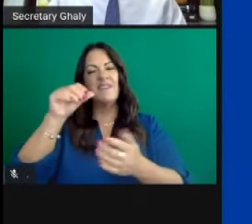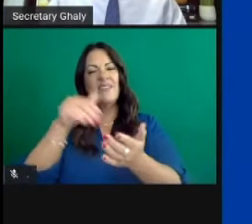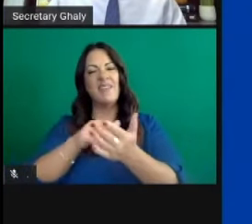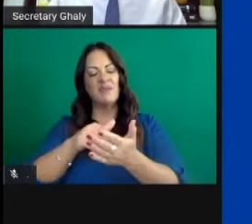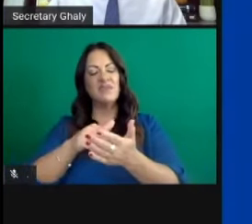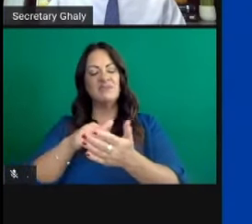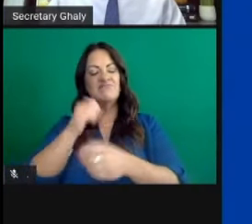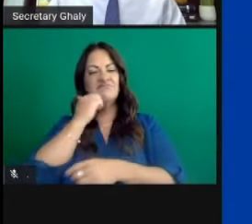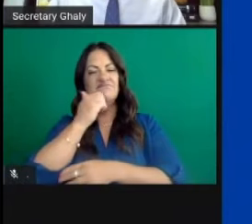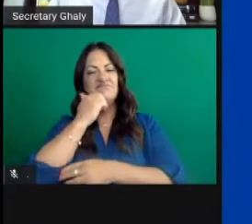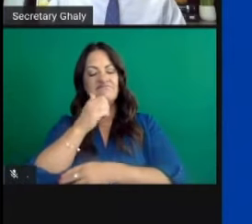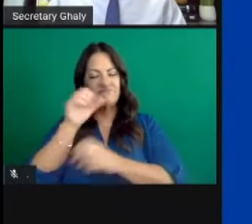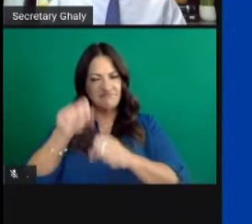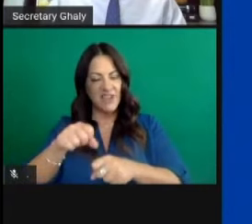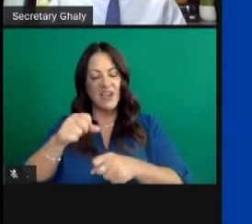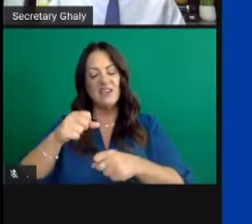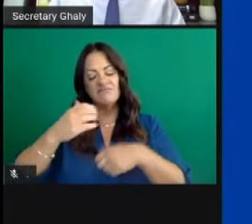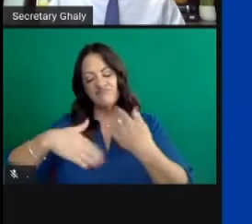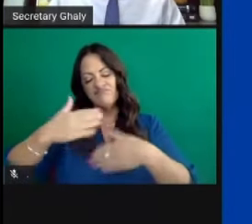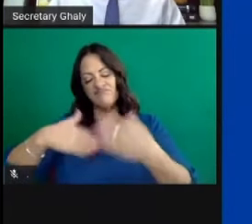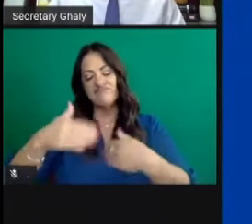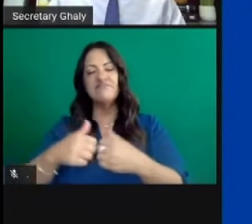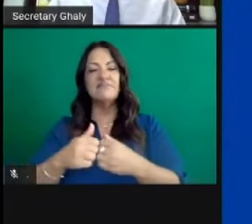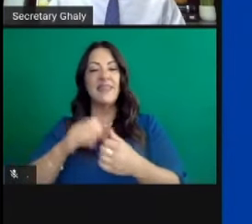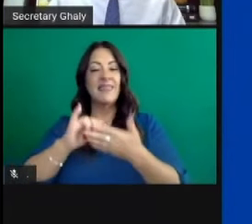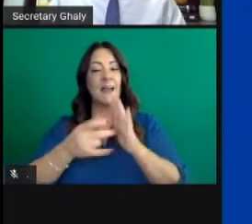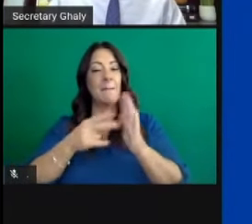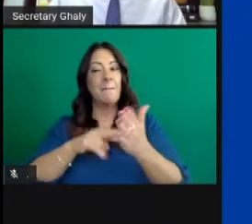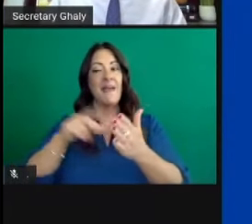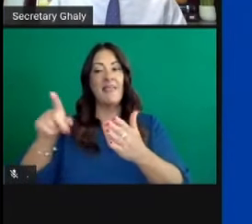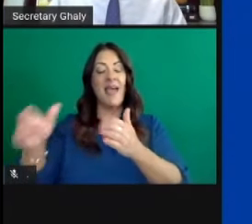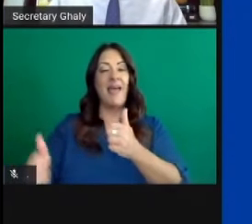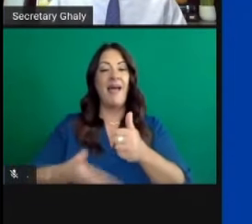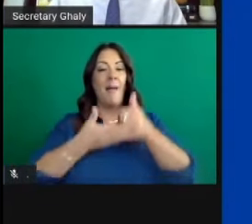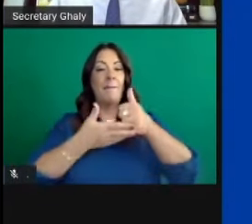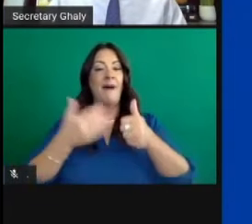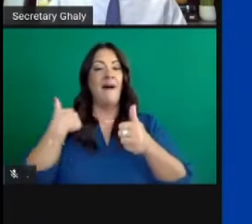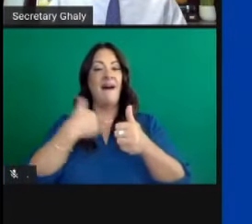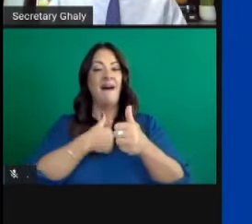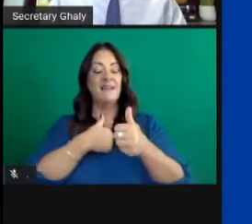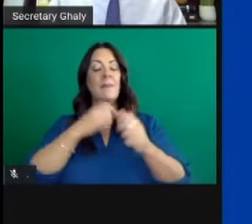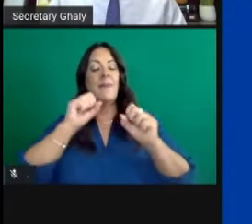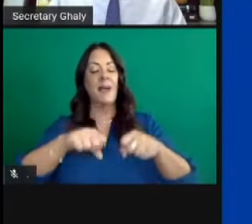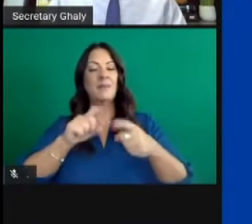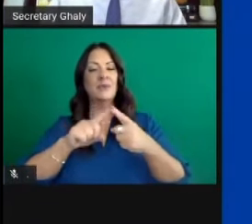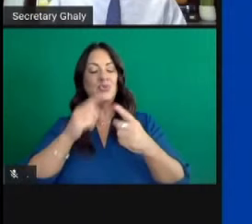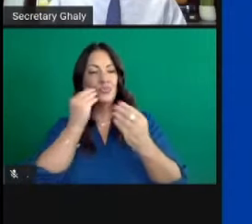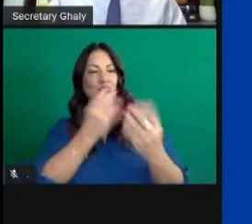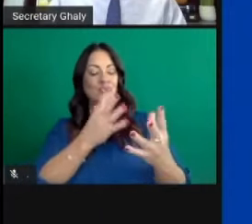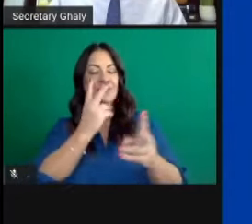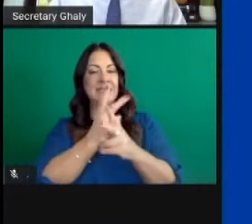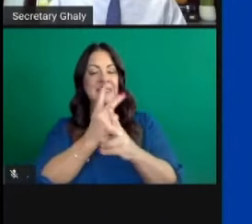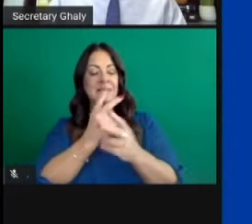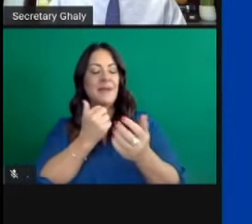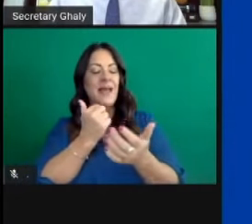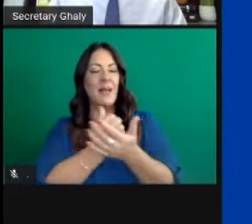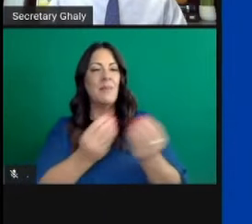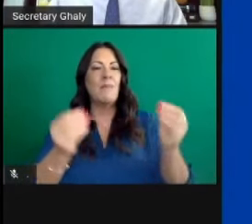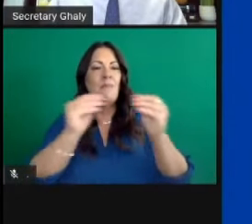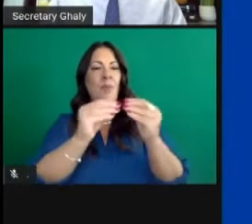to better serve schools and healthcare providers, our essential workers, hard to reach